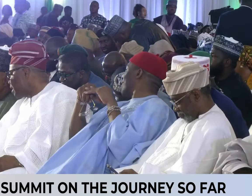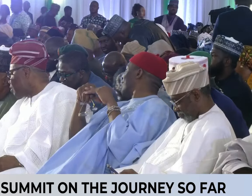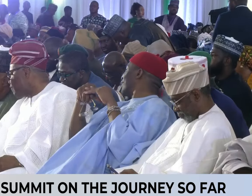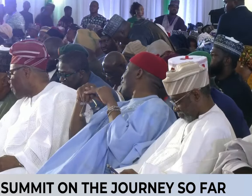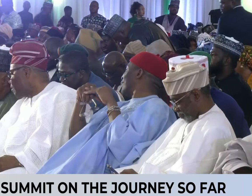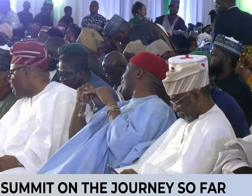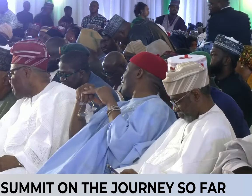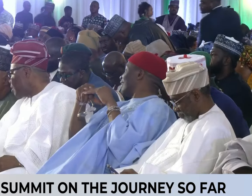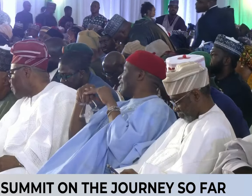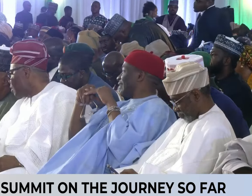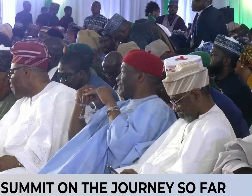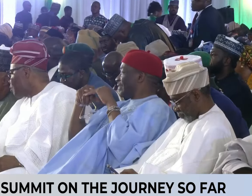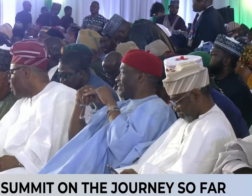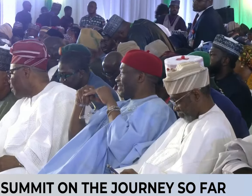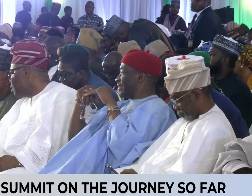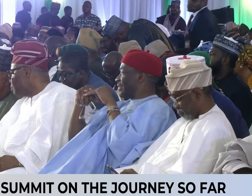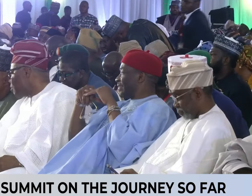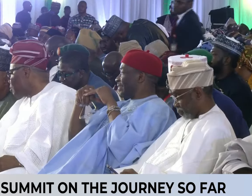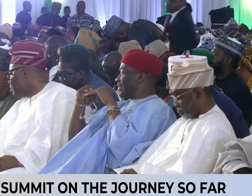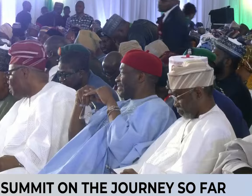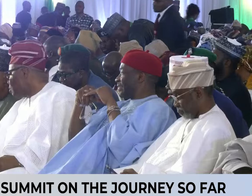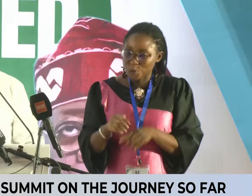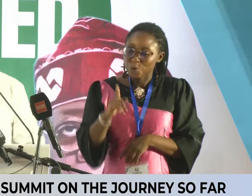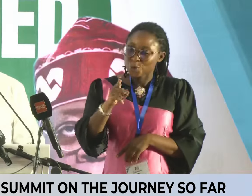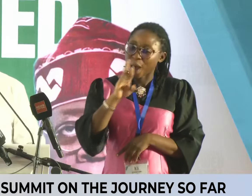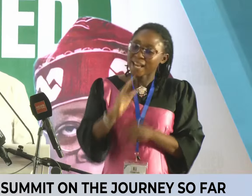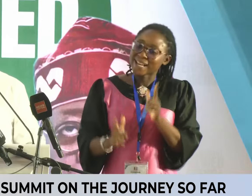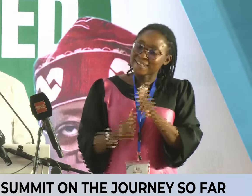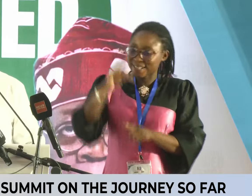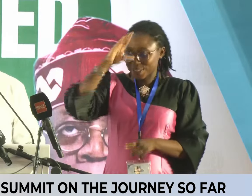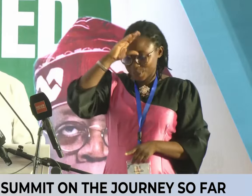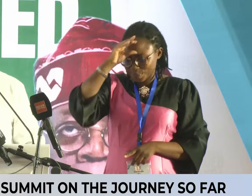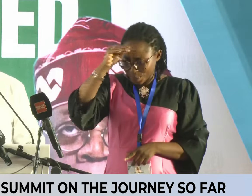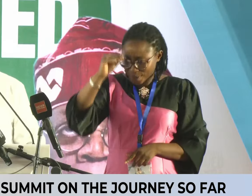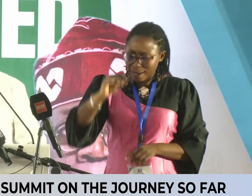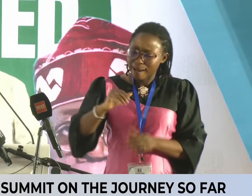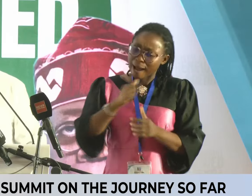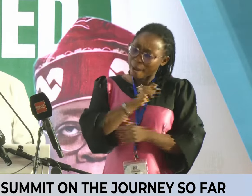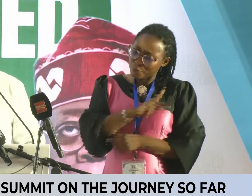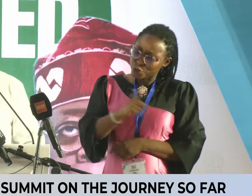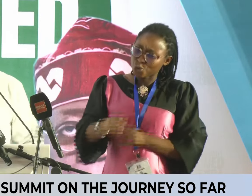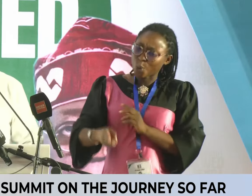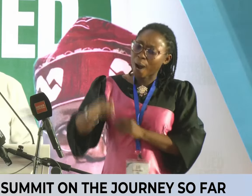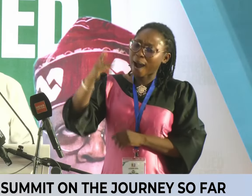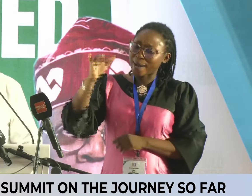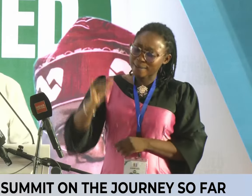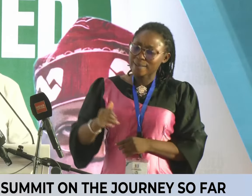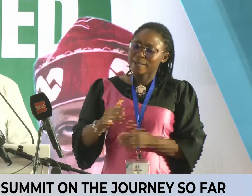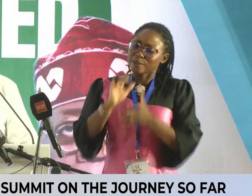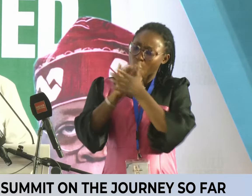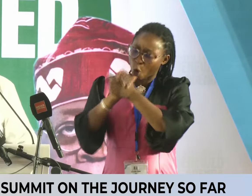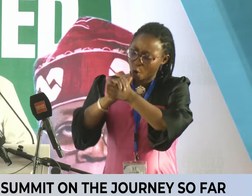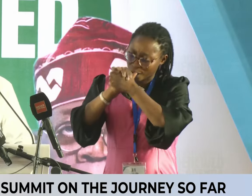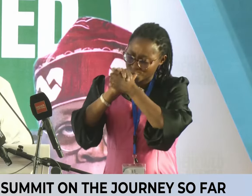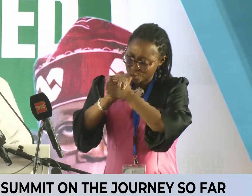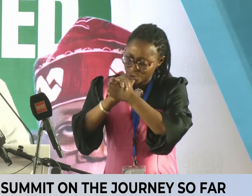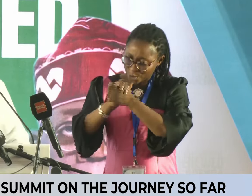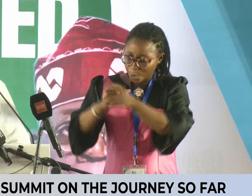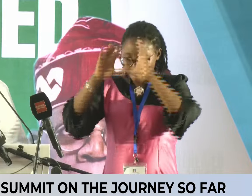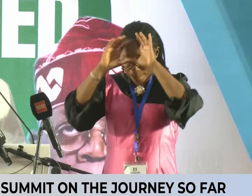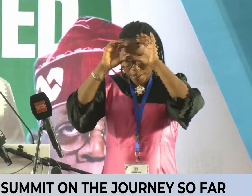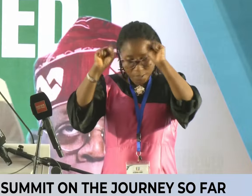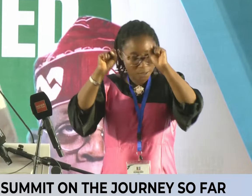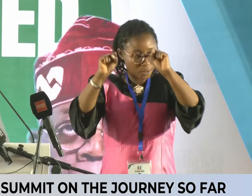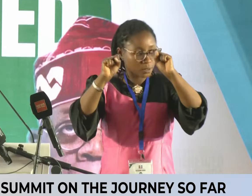am privileged to work under you. You are a great man, and I commend you very highly, and I say congratulations, Mr.